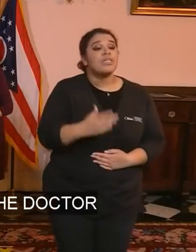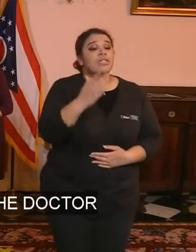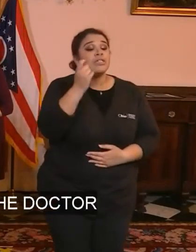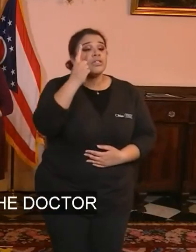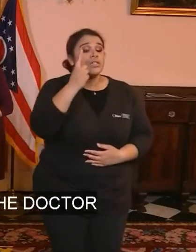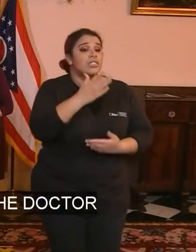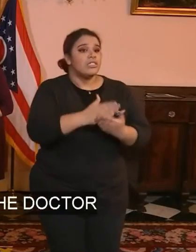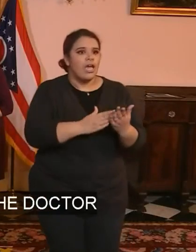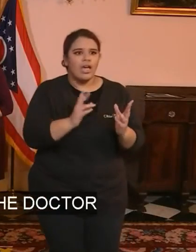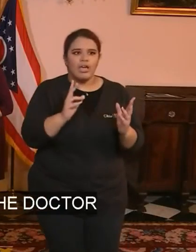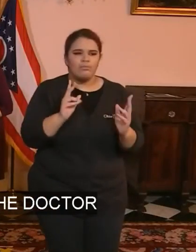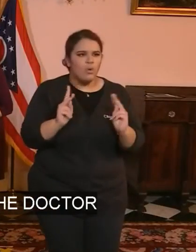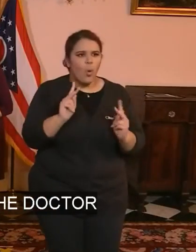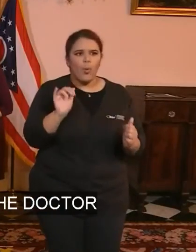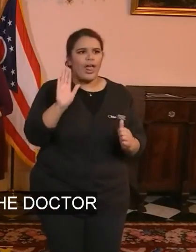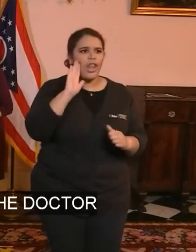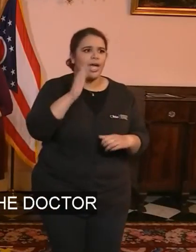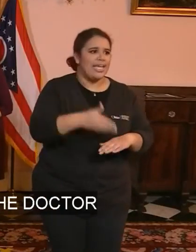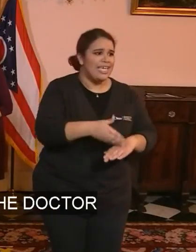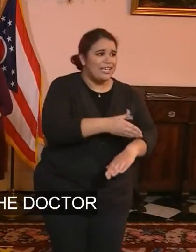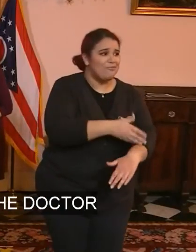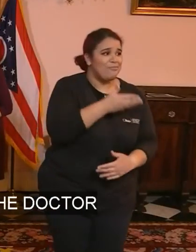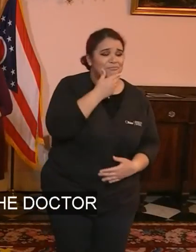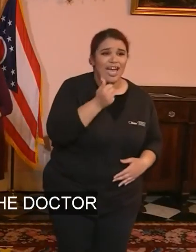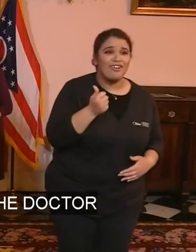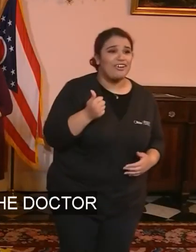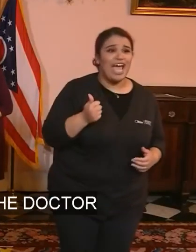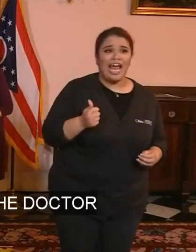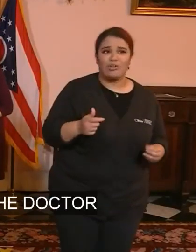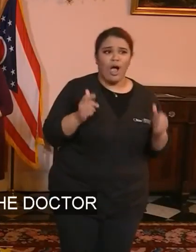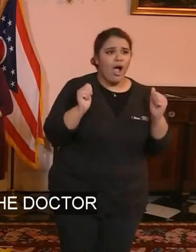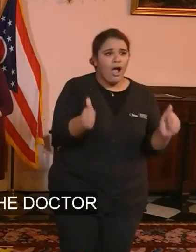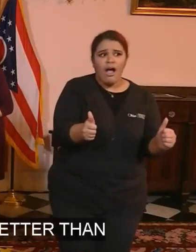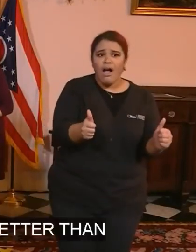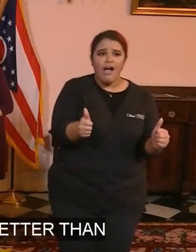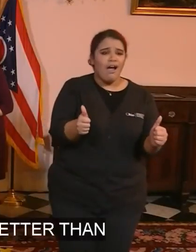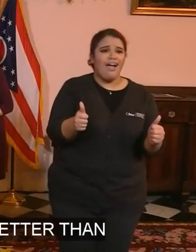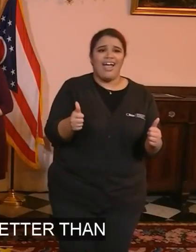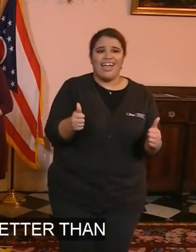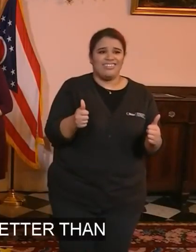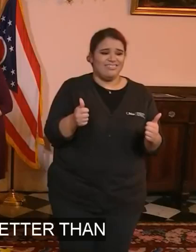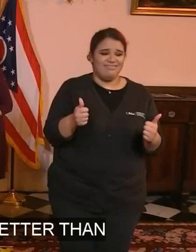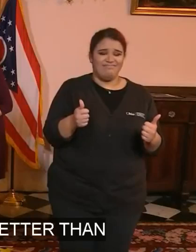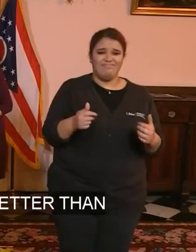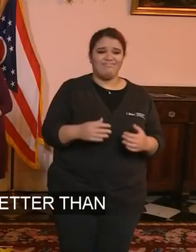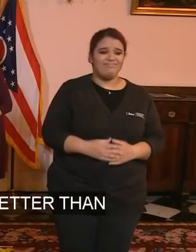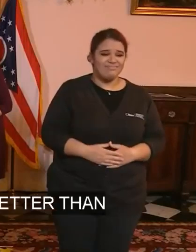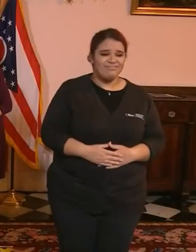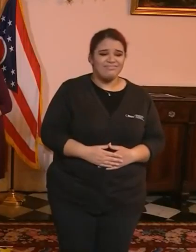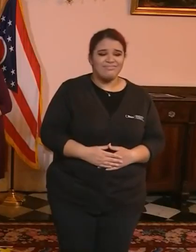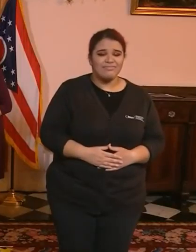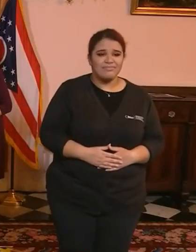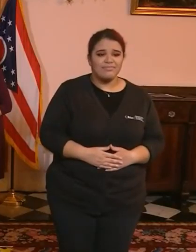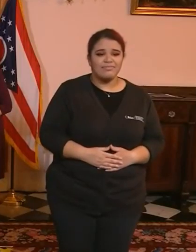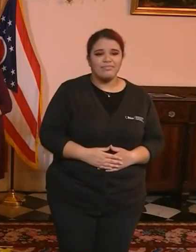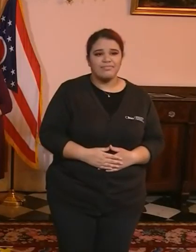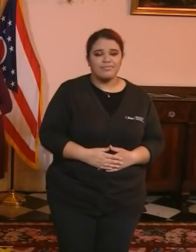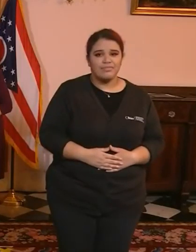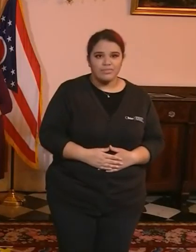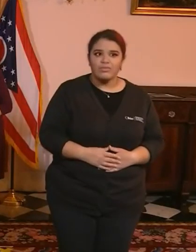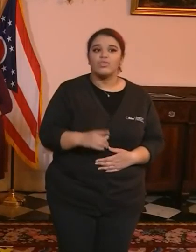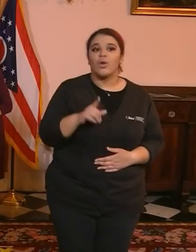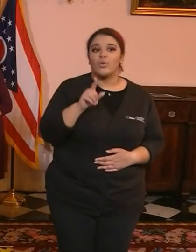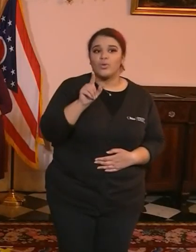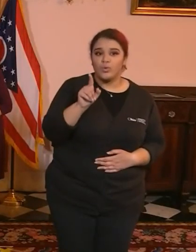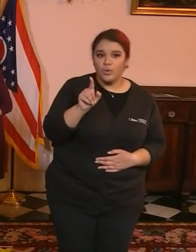it, and you'll be sort of cleared, that you've gone past the time of illness. So you'll work with